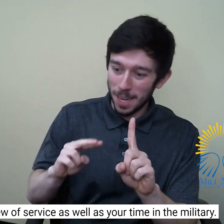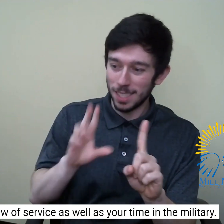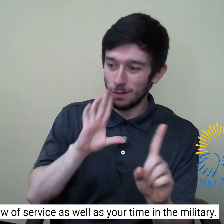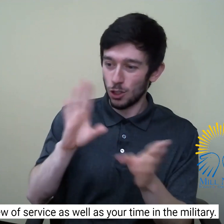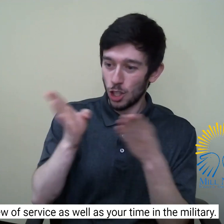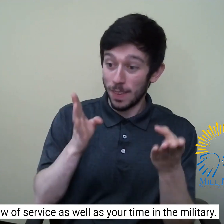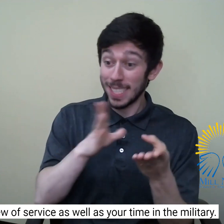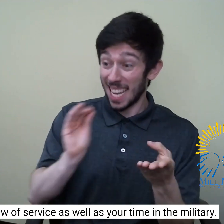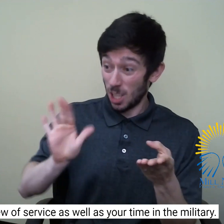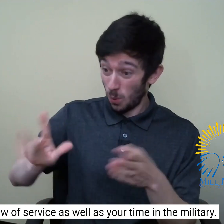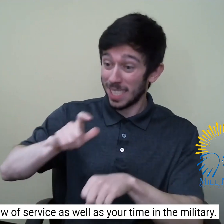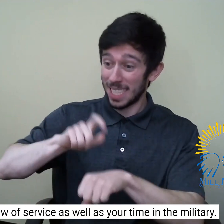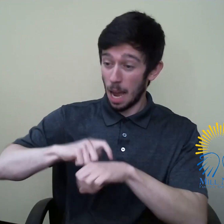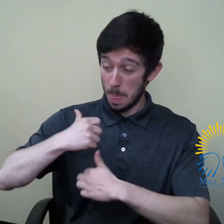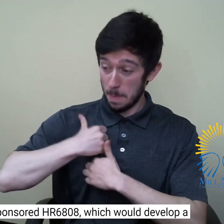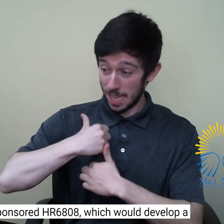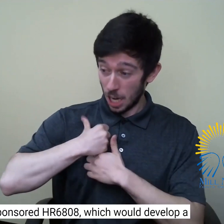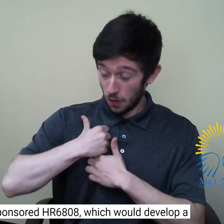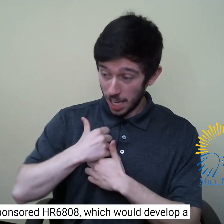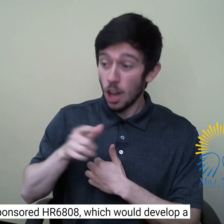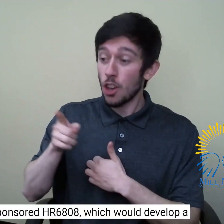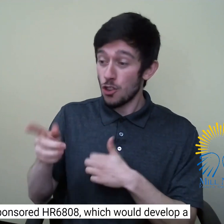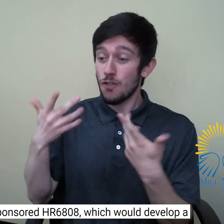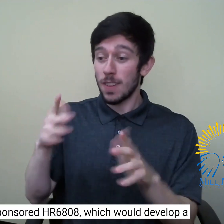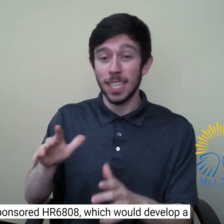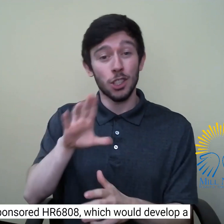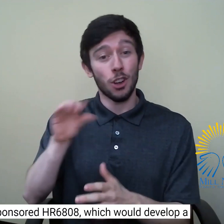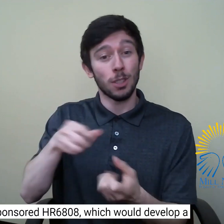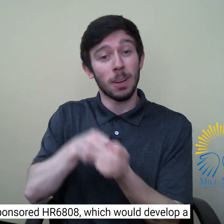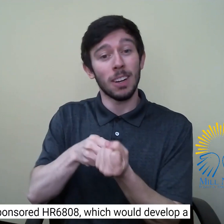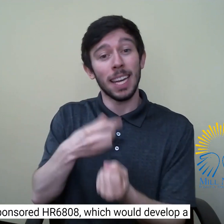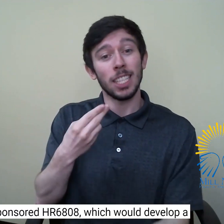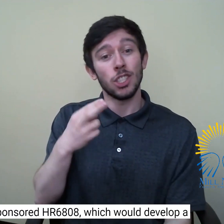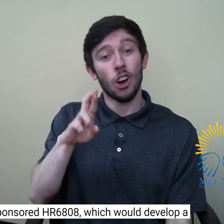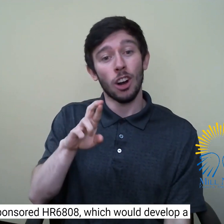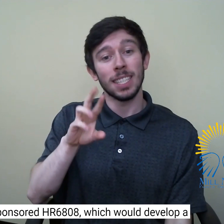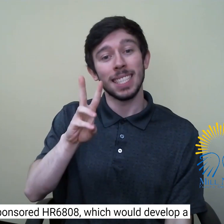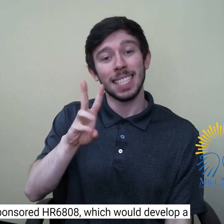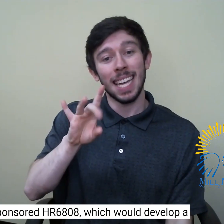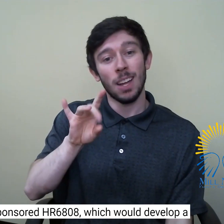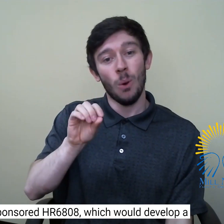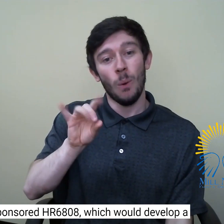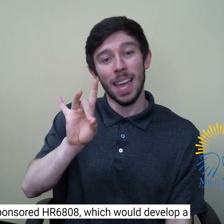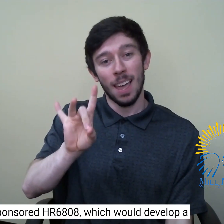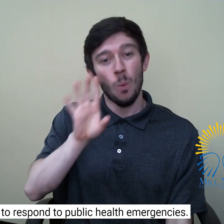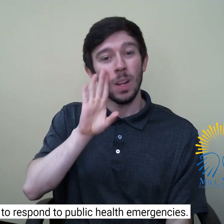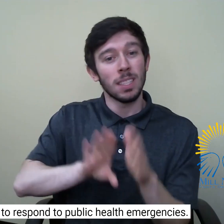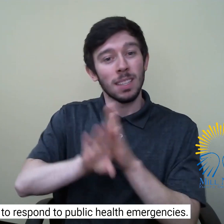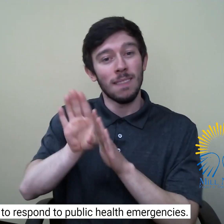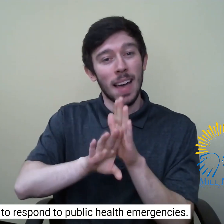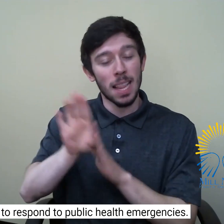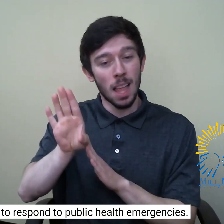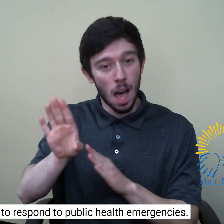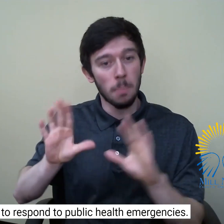time in the military. You've co-sponsored H.R. 6808, which would develop a health force to respond to public